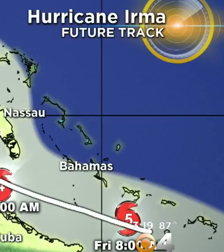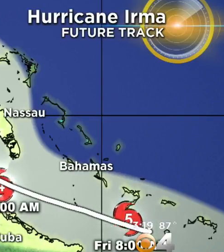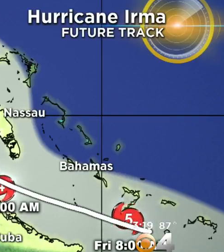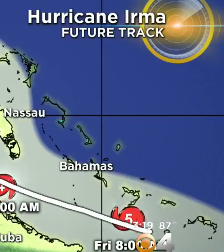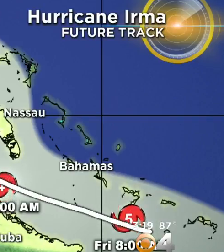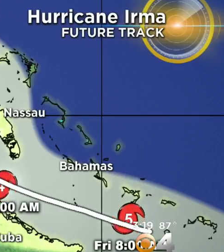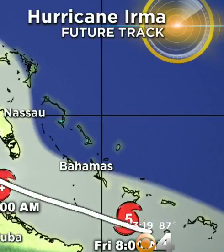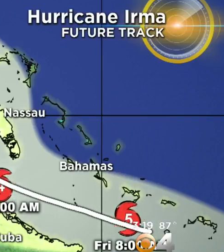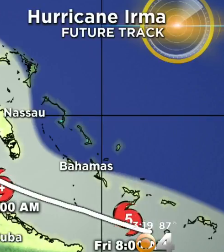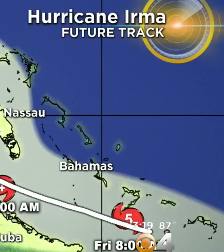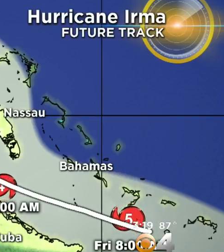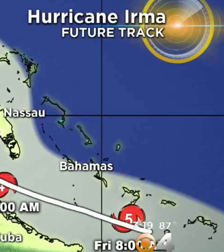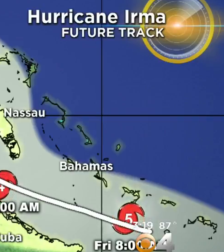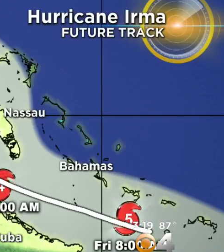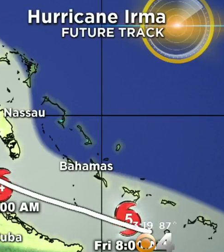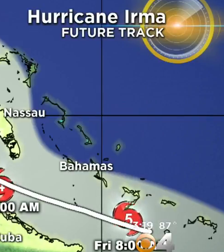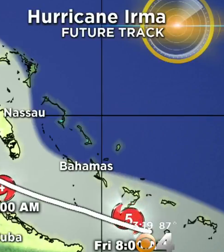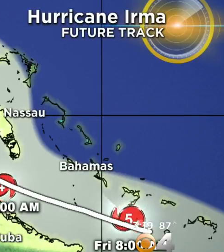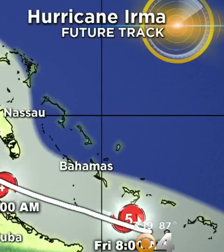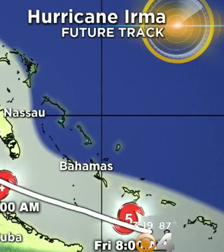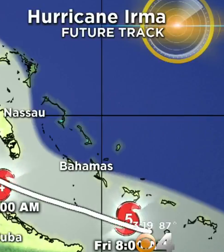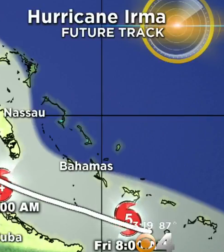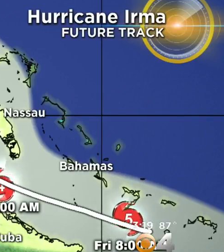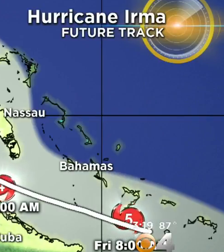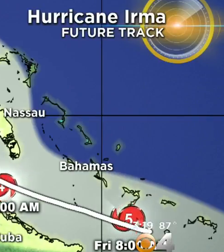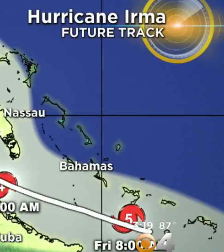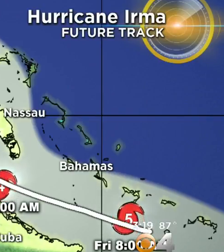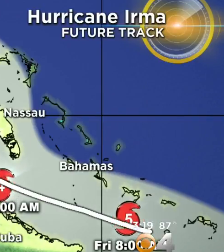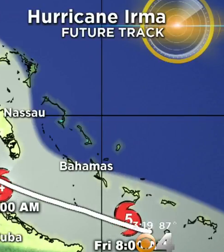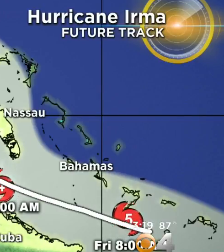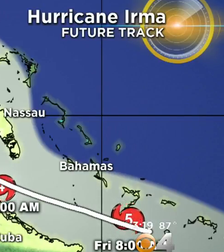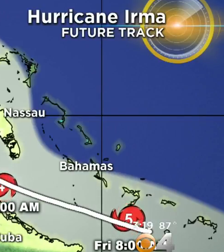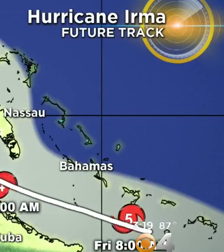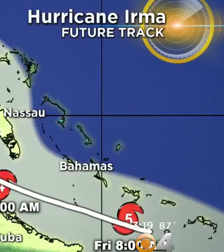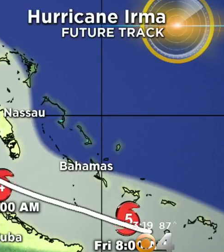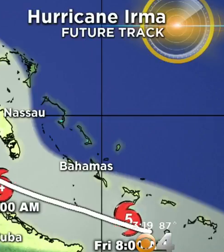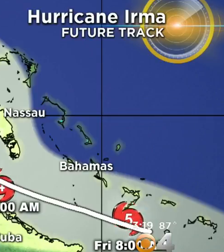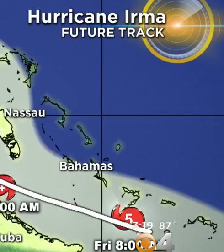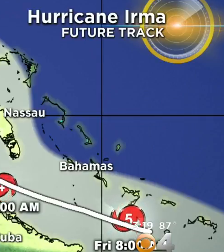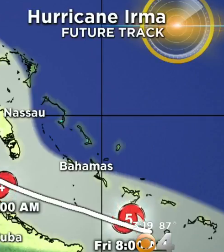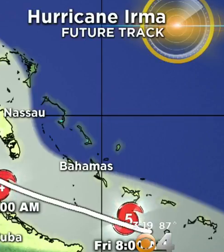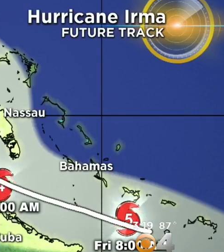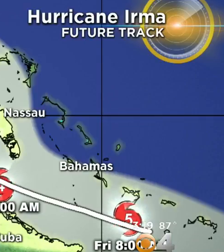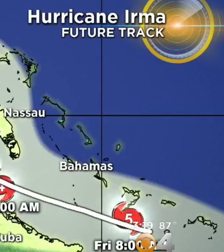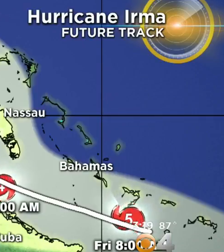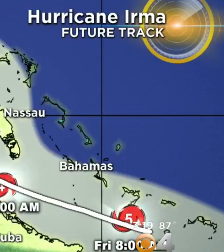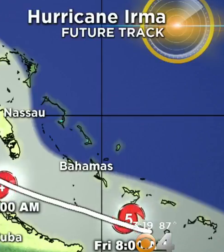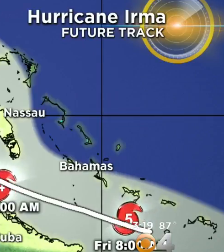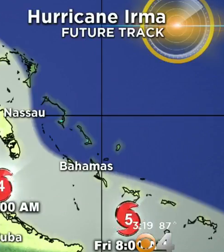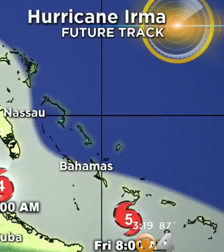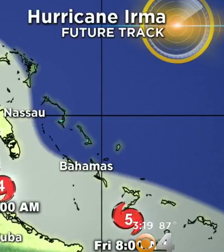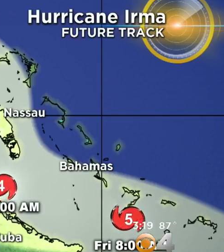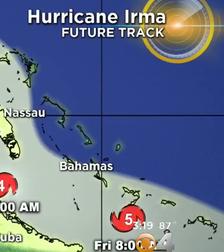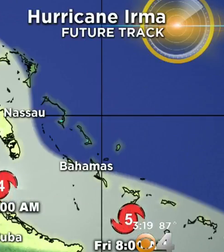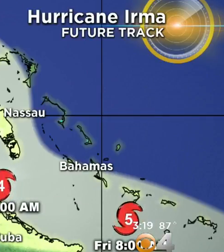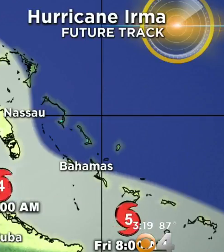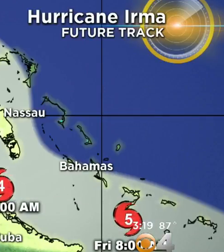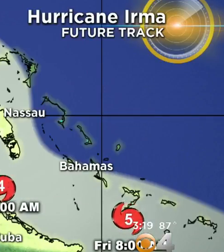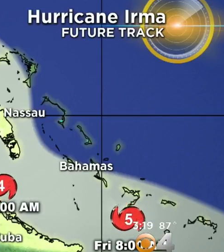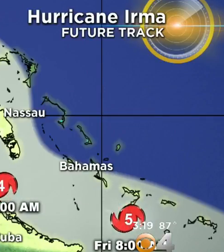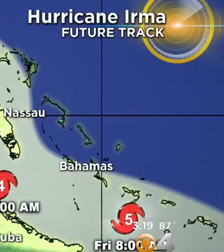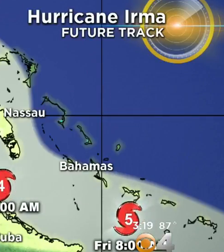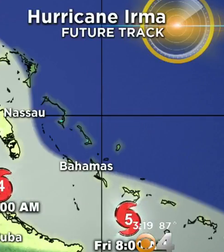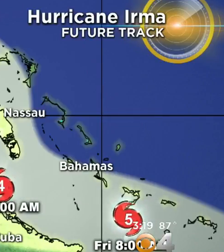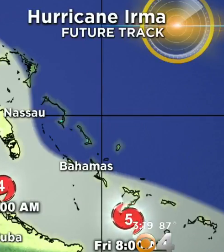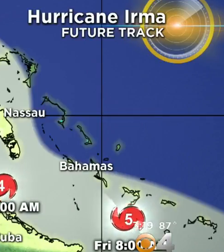a north-northwest motion. That turn is going to take place. The problem is we don't know where that turn is going